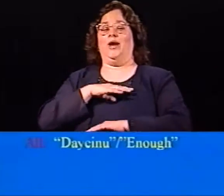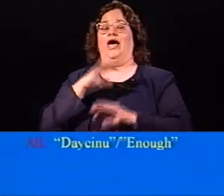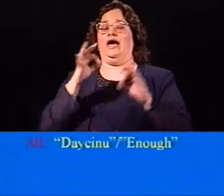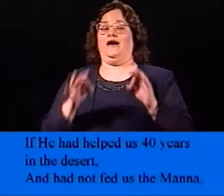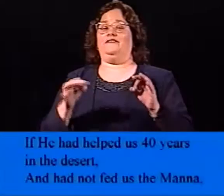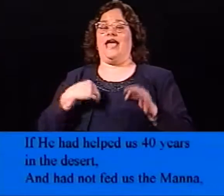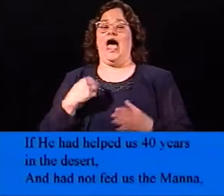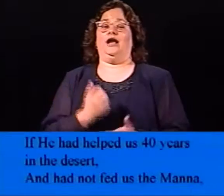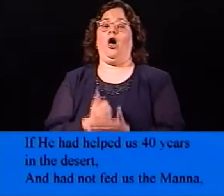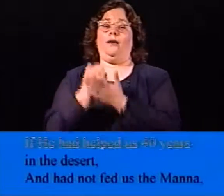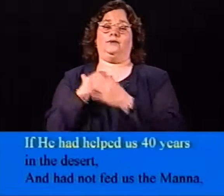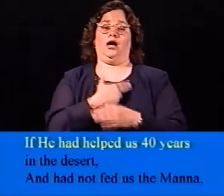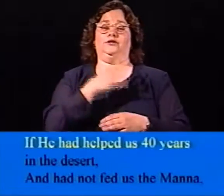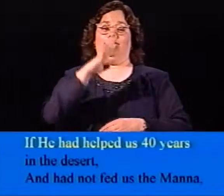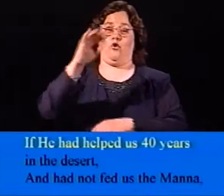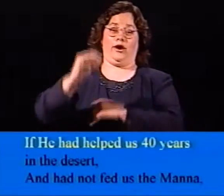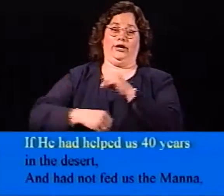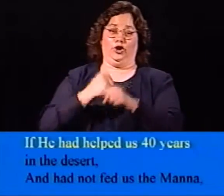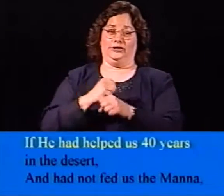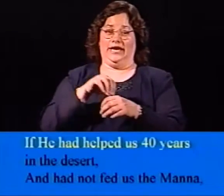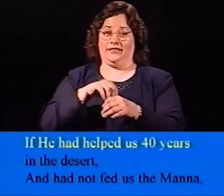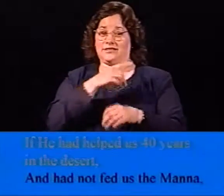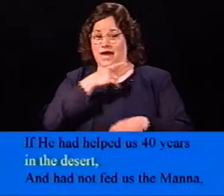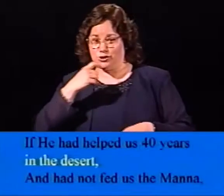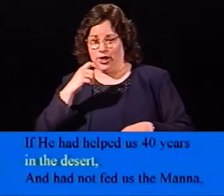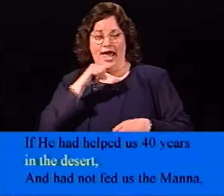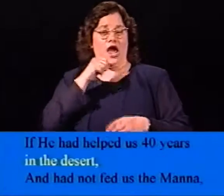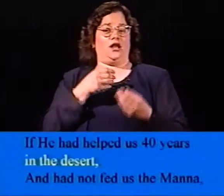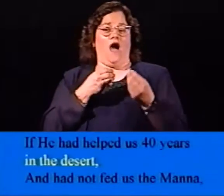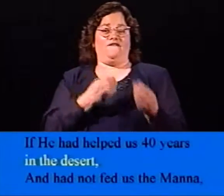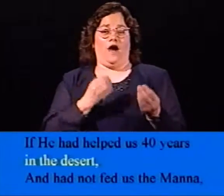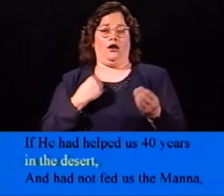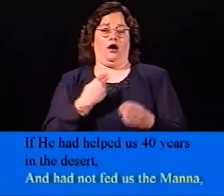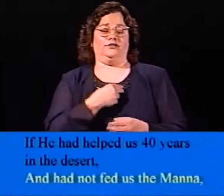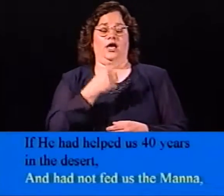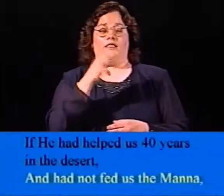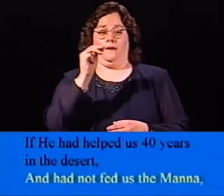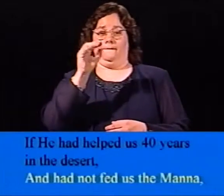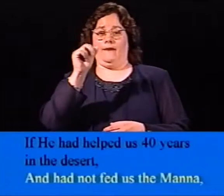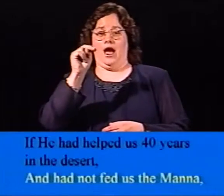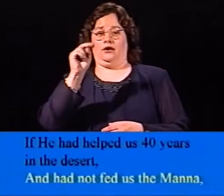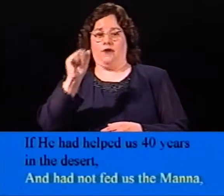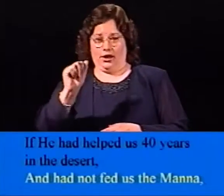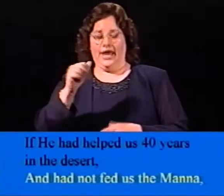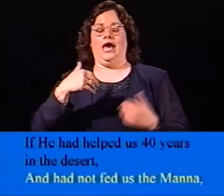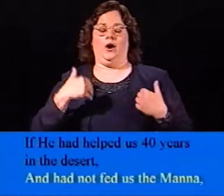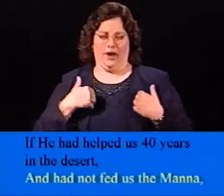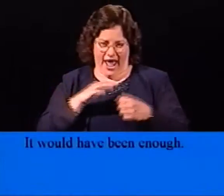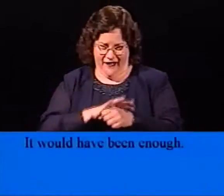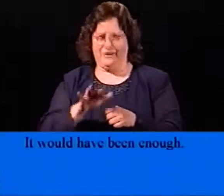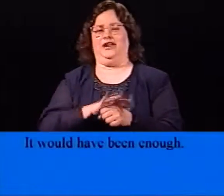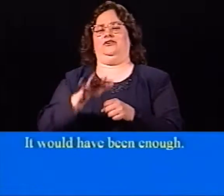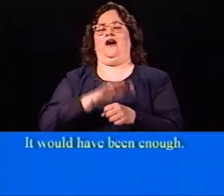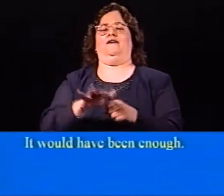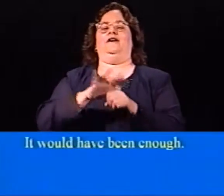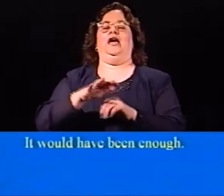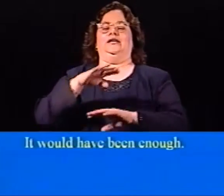If he had helped us 40 years in the desert and had not fed us the manna, it would have been enough. Dayenu,